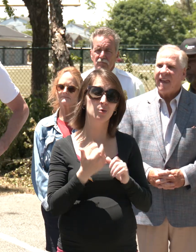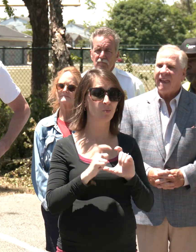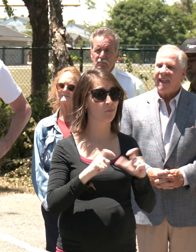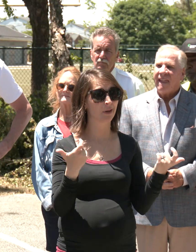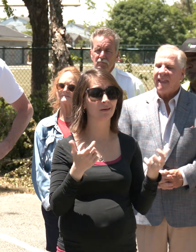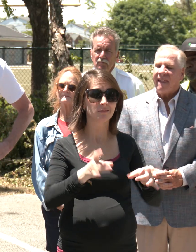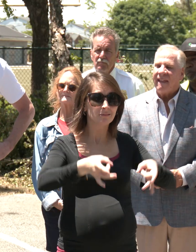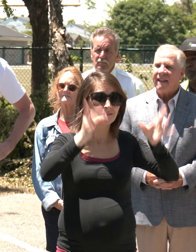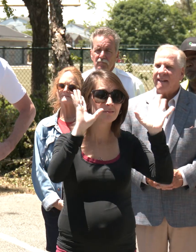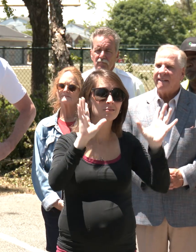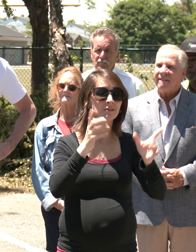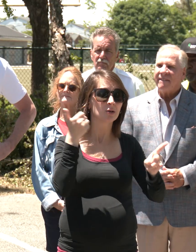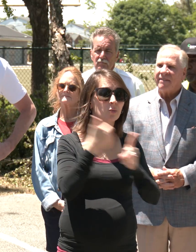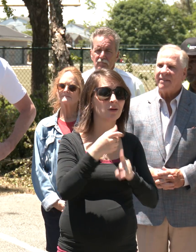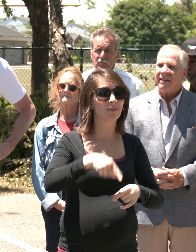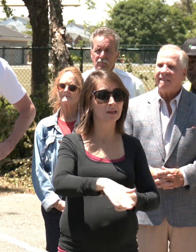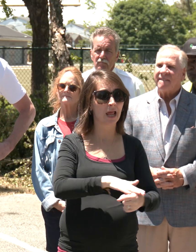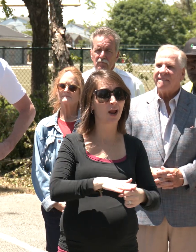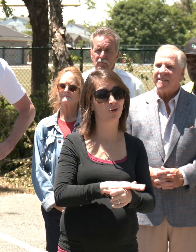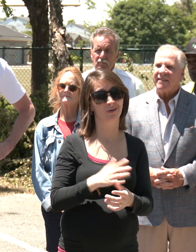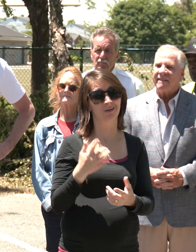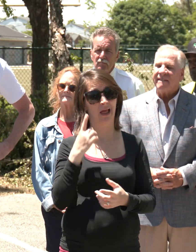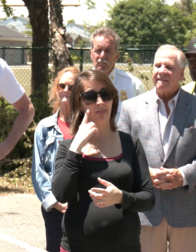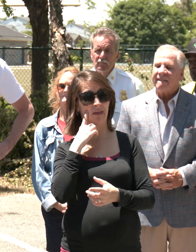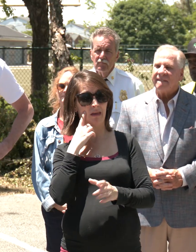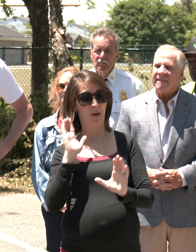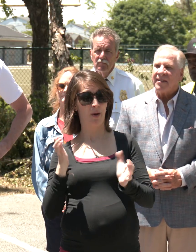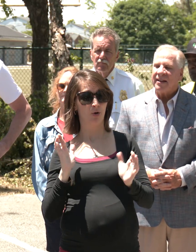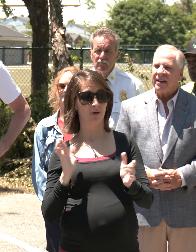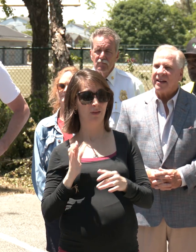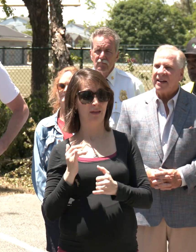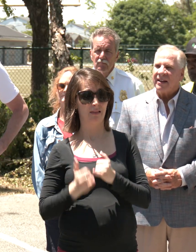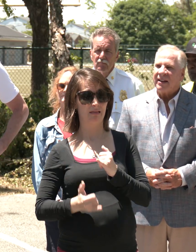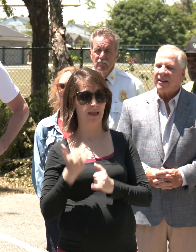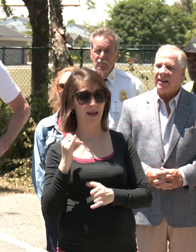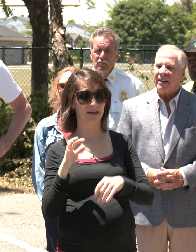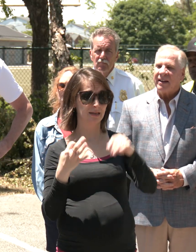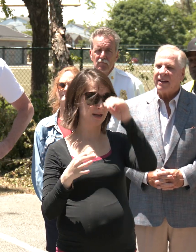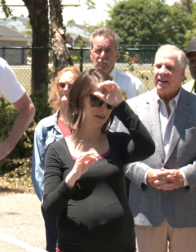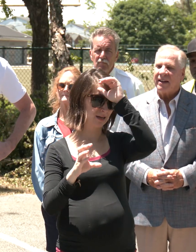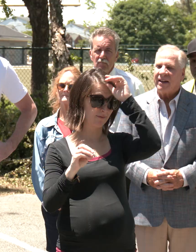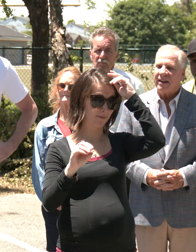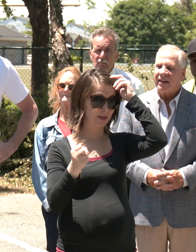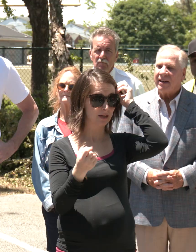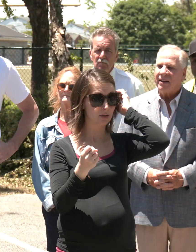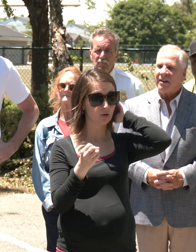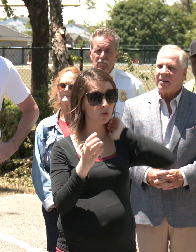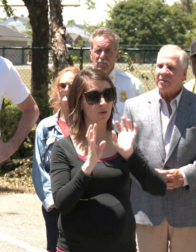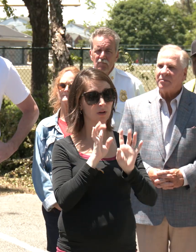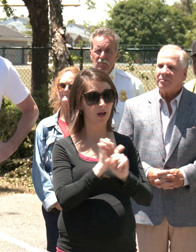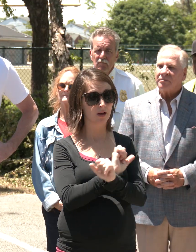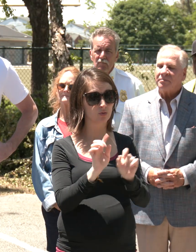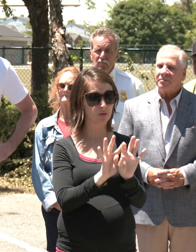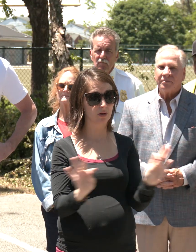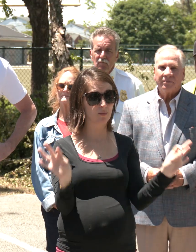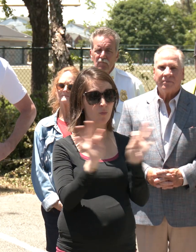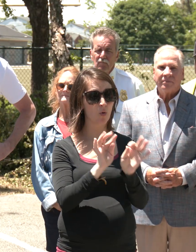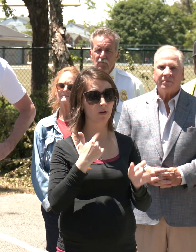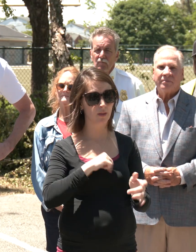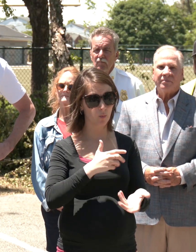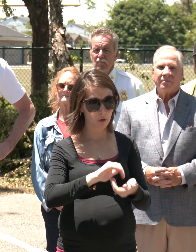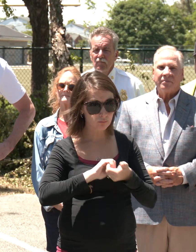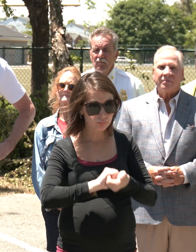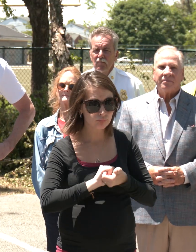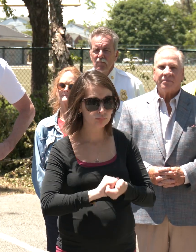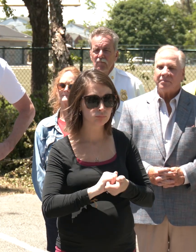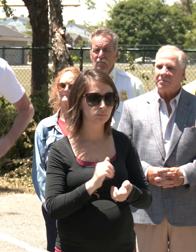disaster to hit this region since the late 1950s. And so it's important that we're coming together and working together.